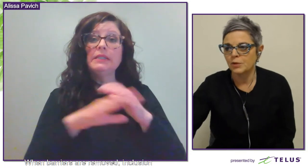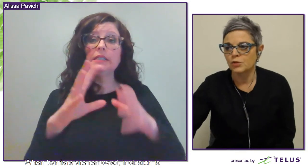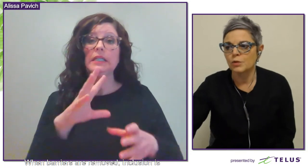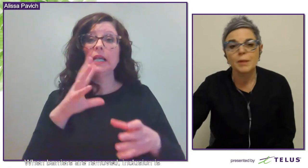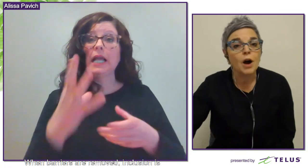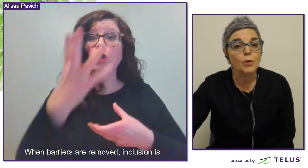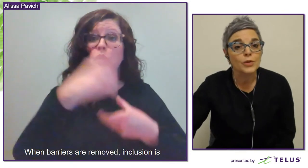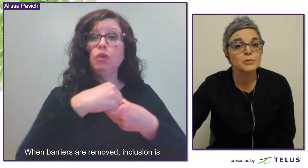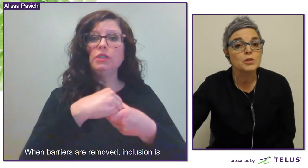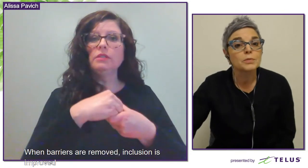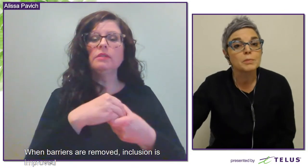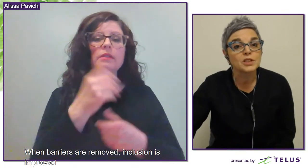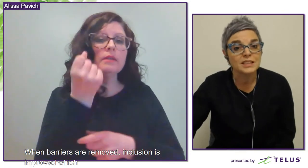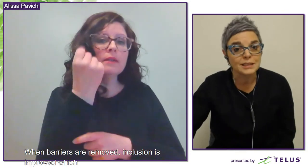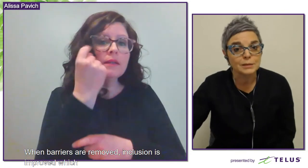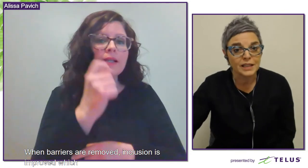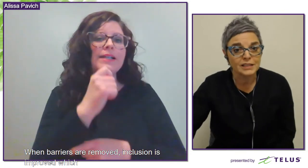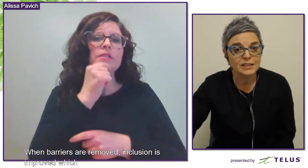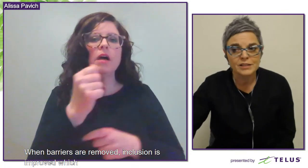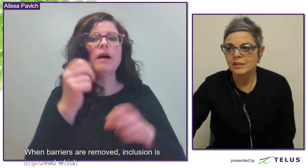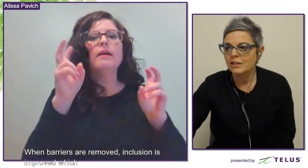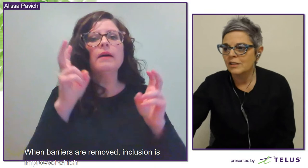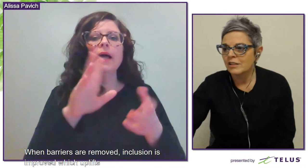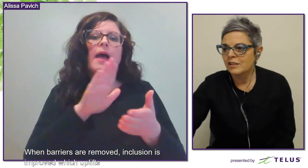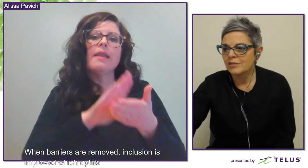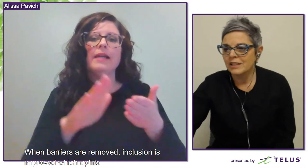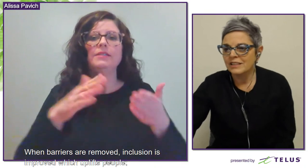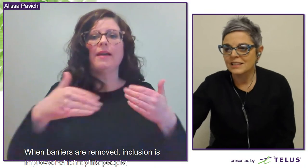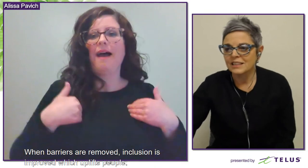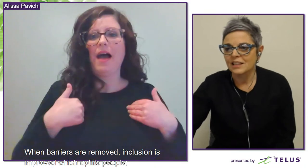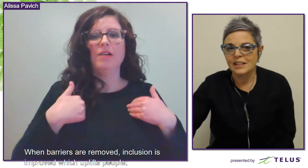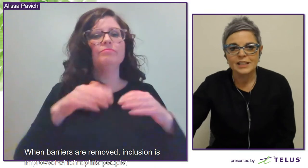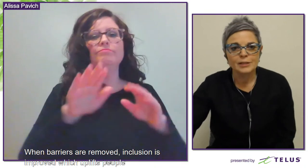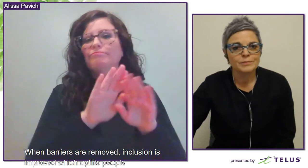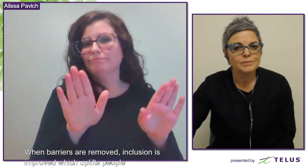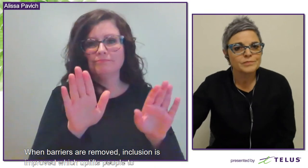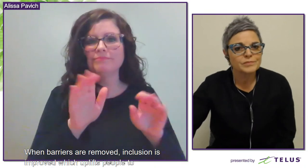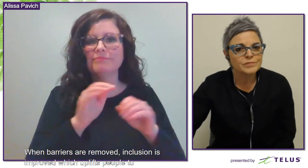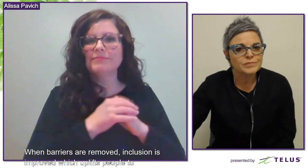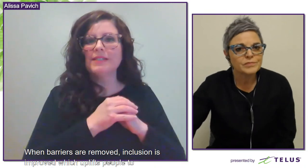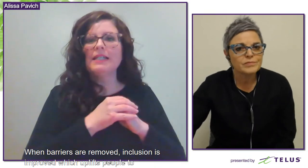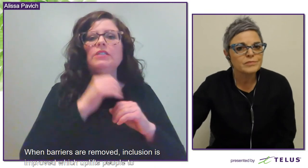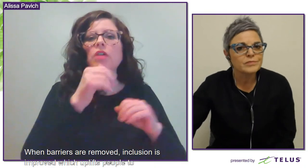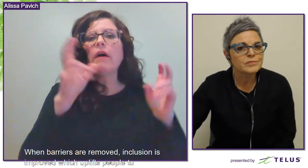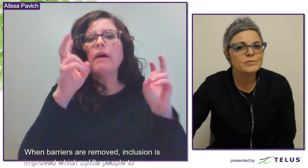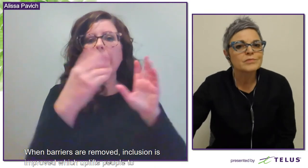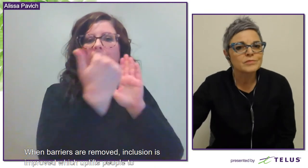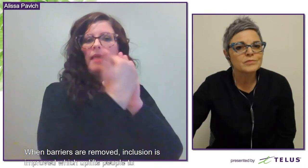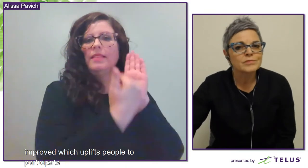uplifts people to empower them to participate in society.